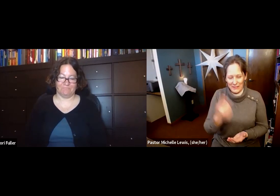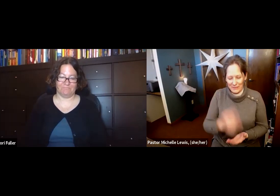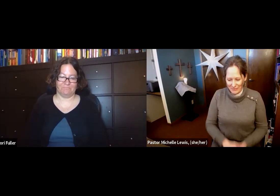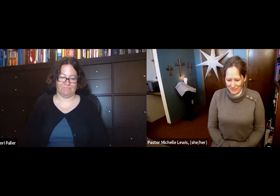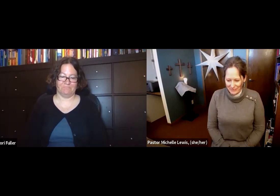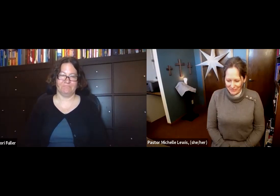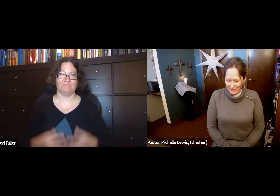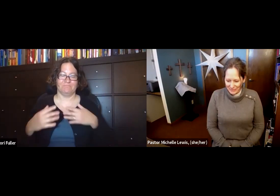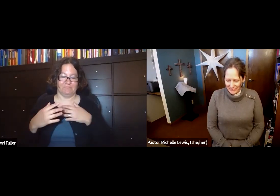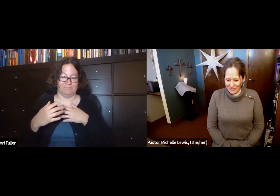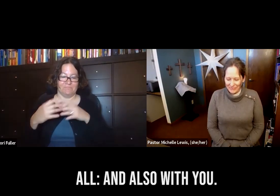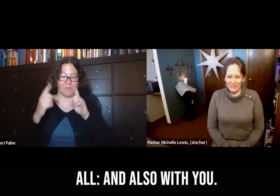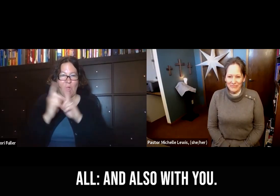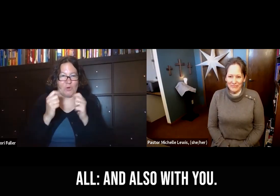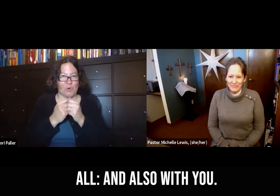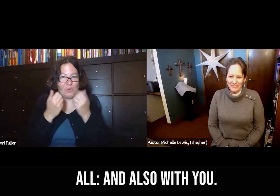And peace be with you,